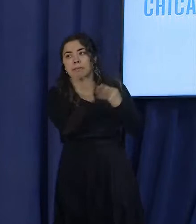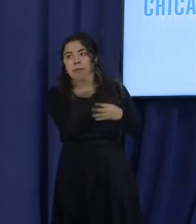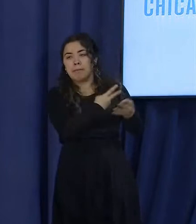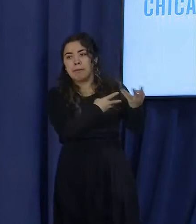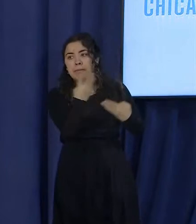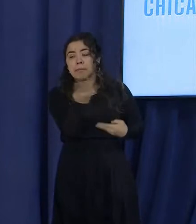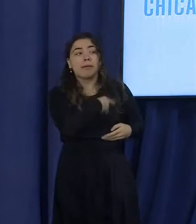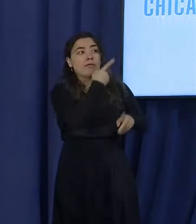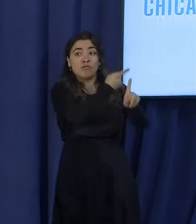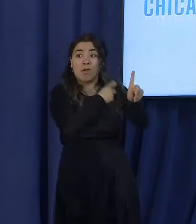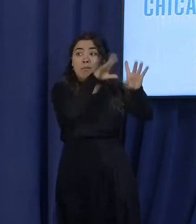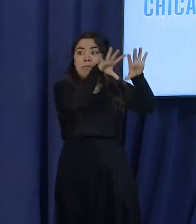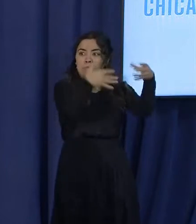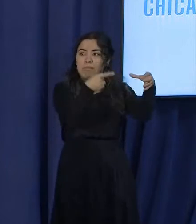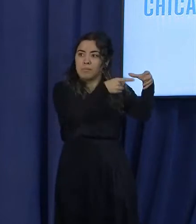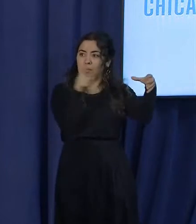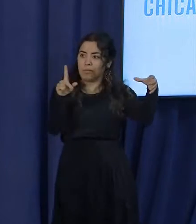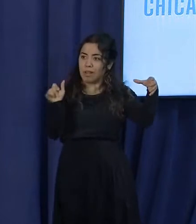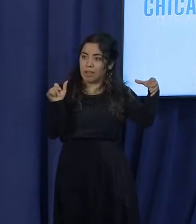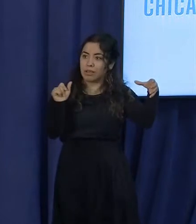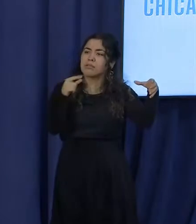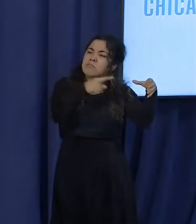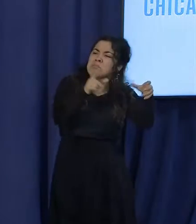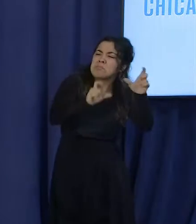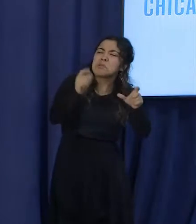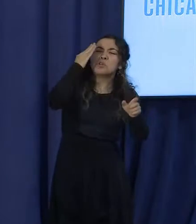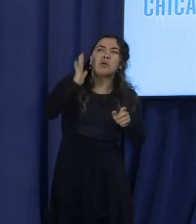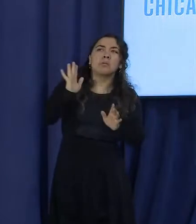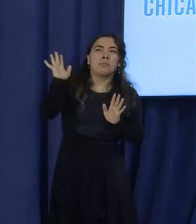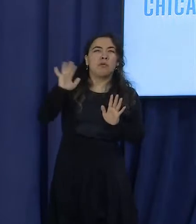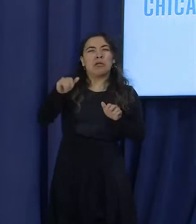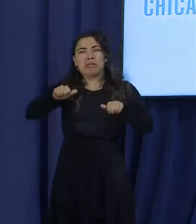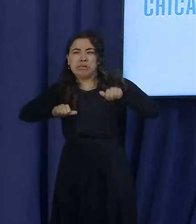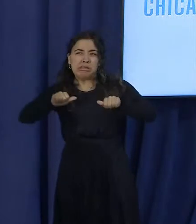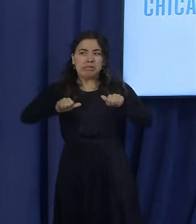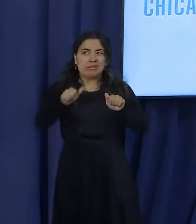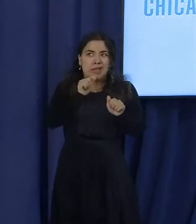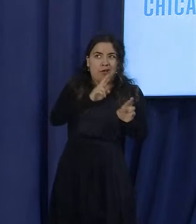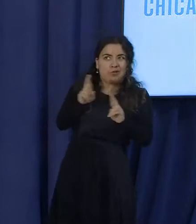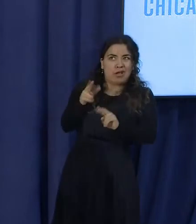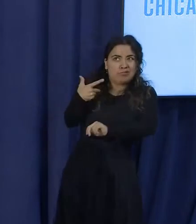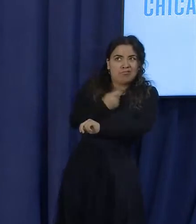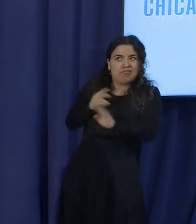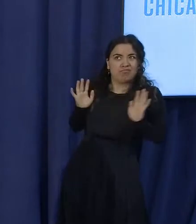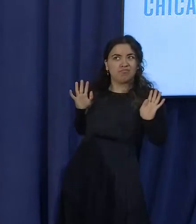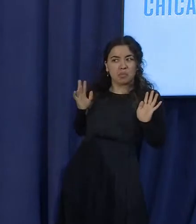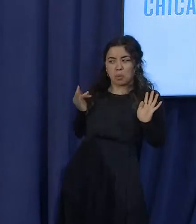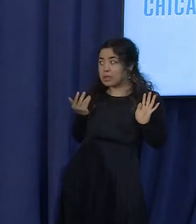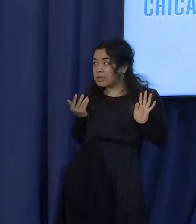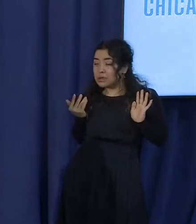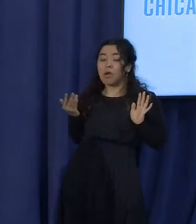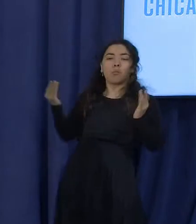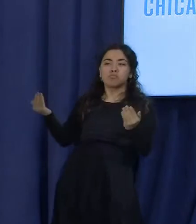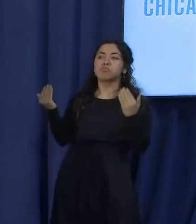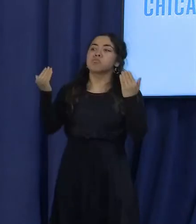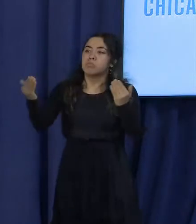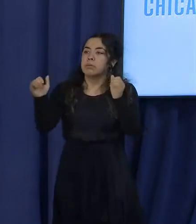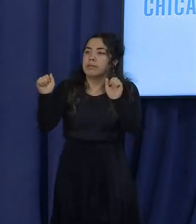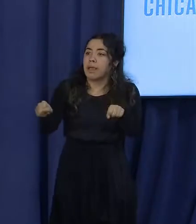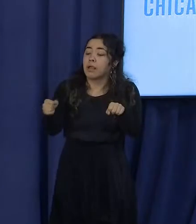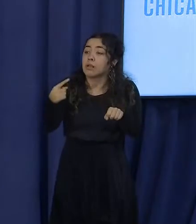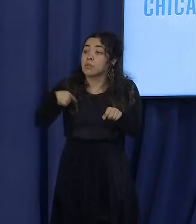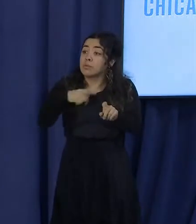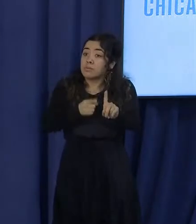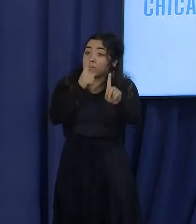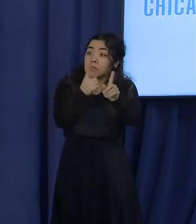who maybe were not ready to raise their hand right away in the very first part of this rollout. We really want to get our healthcare workers